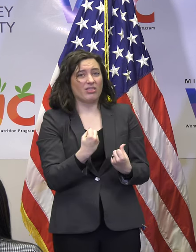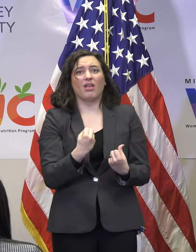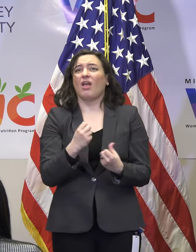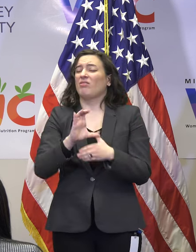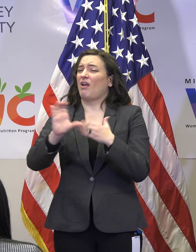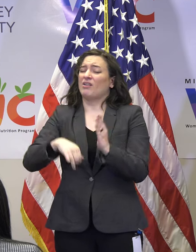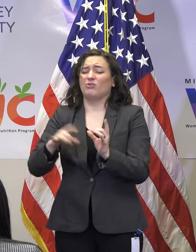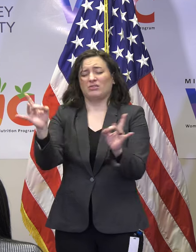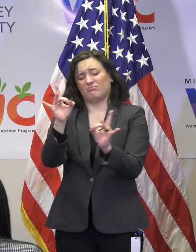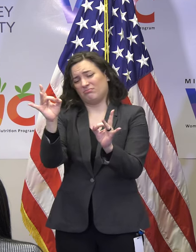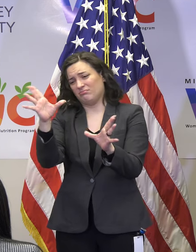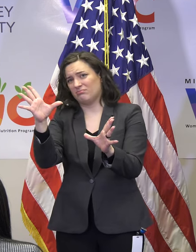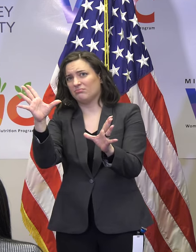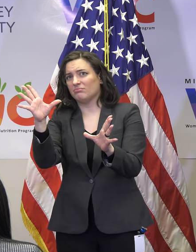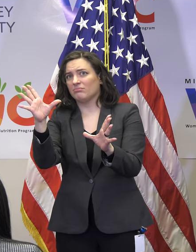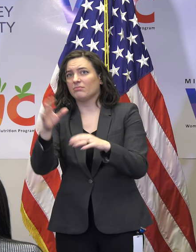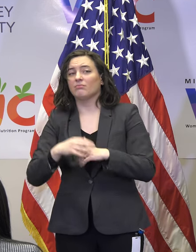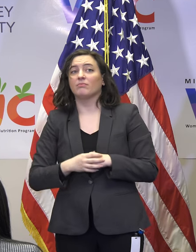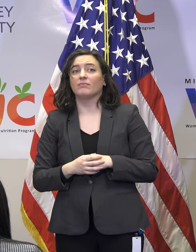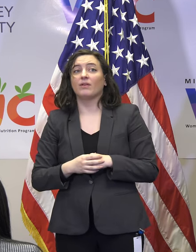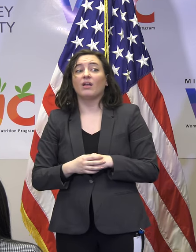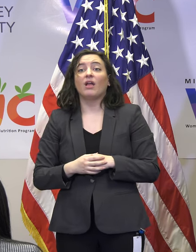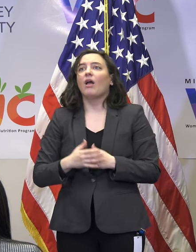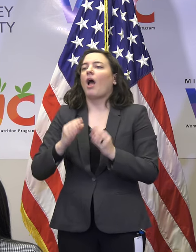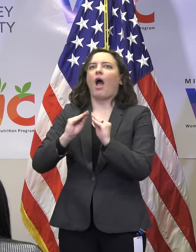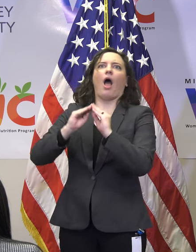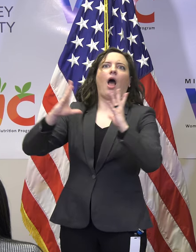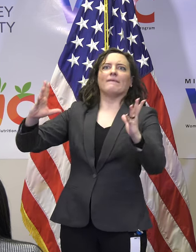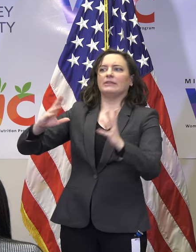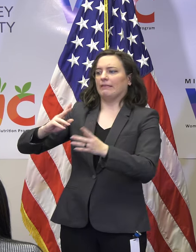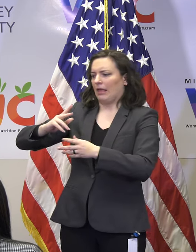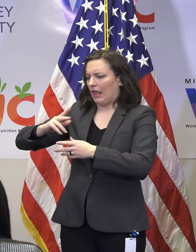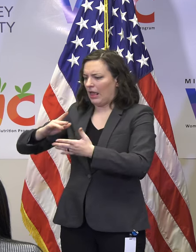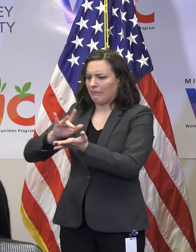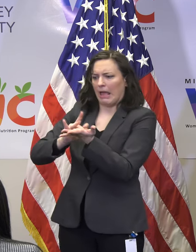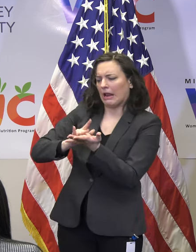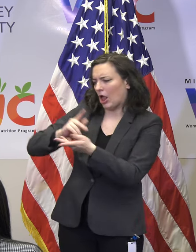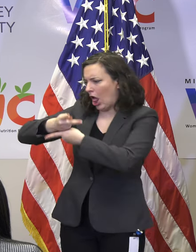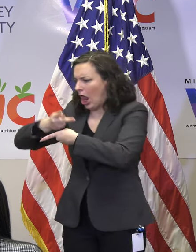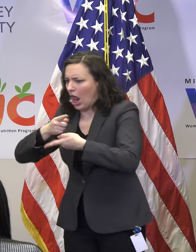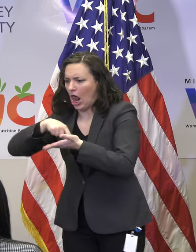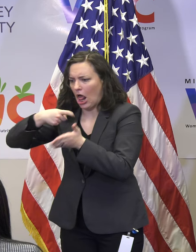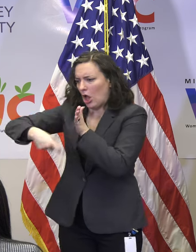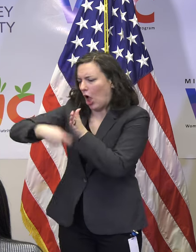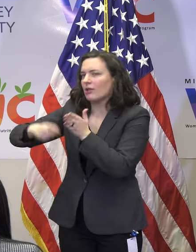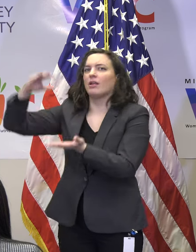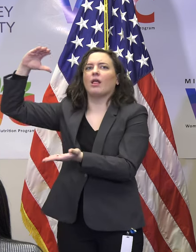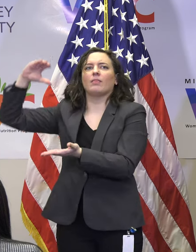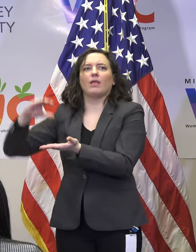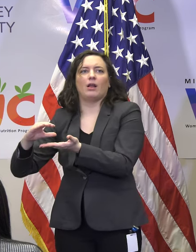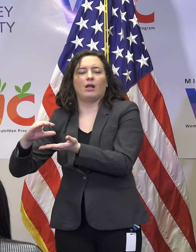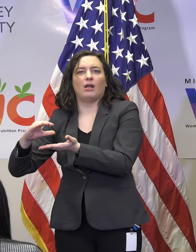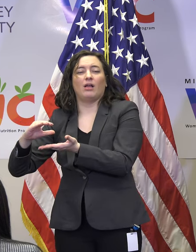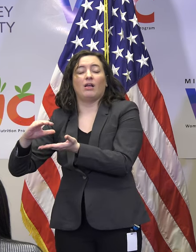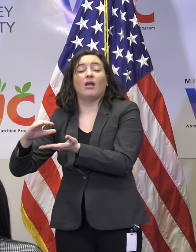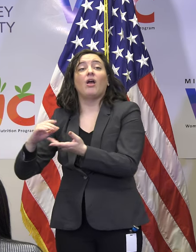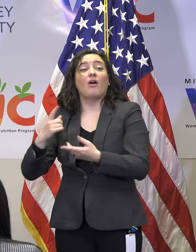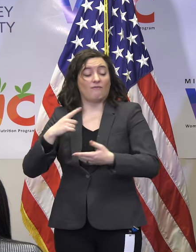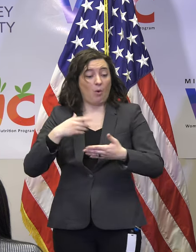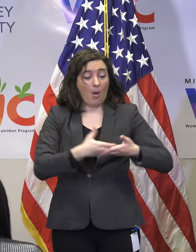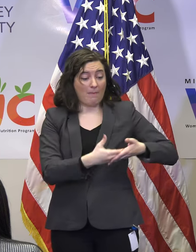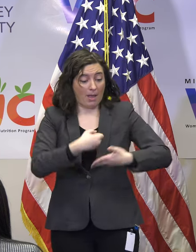reduce healthcare costs, as was mentioned, not just by virtue of the low birth weight baby, but also by virtue